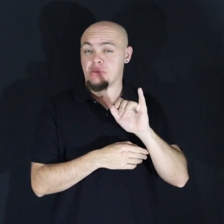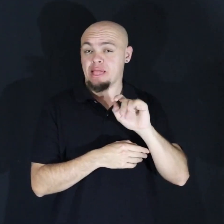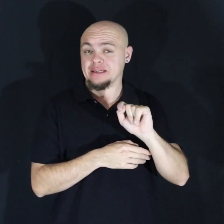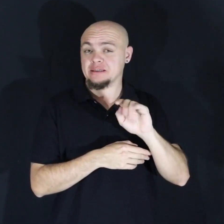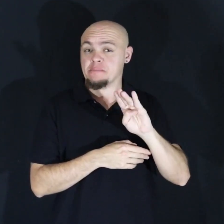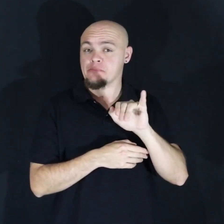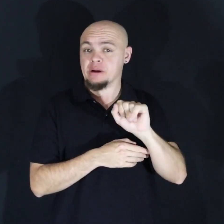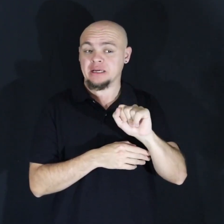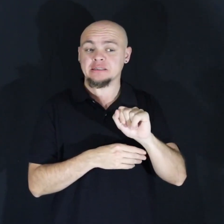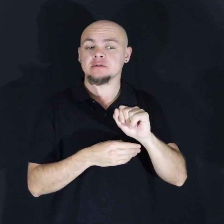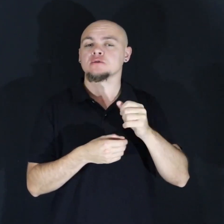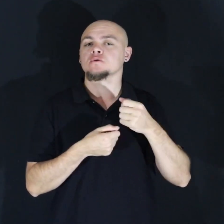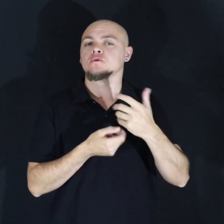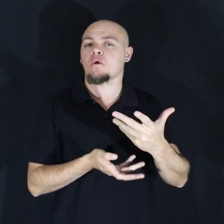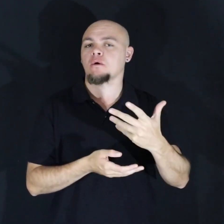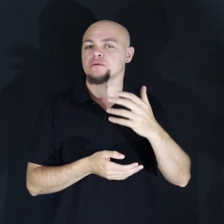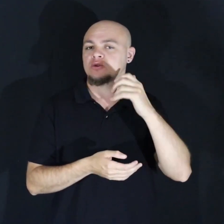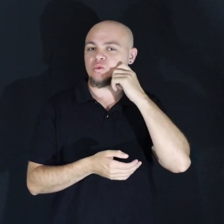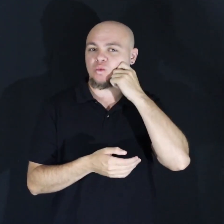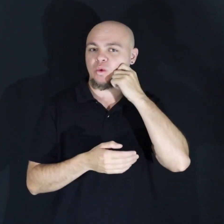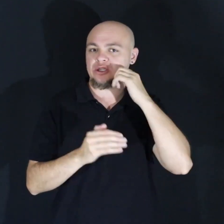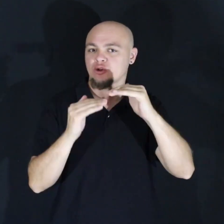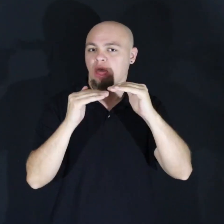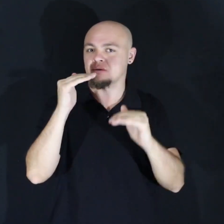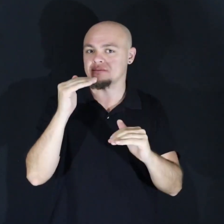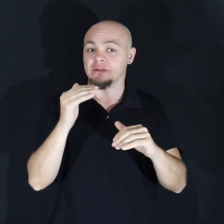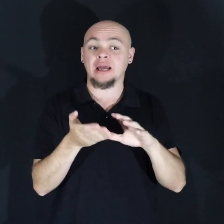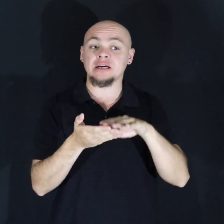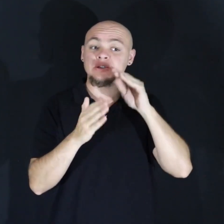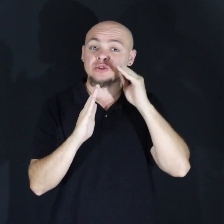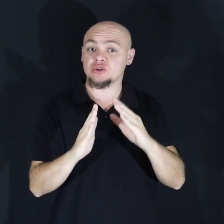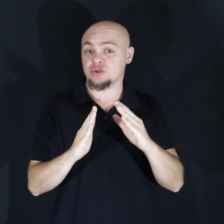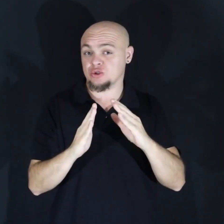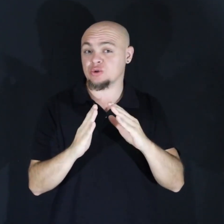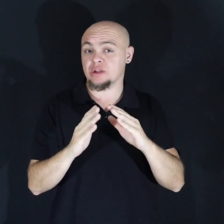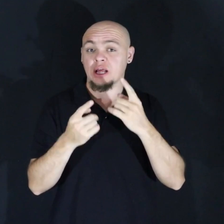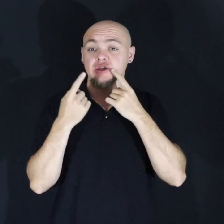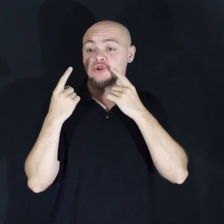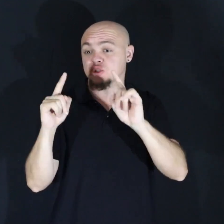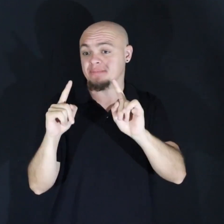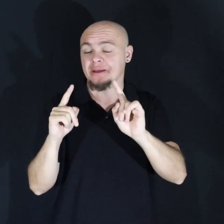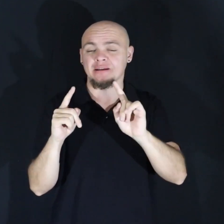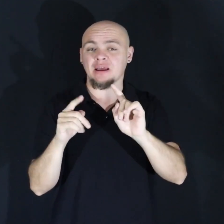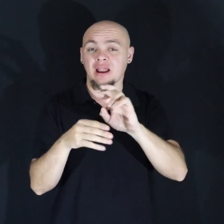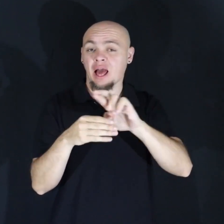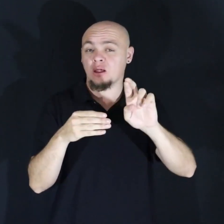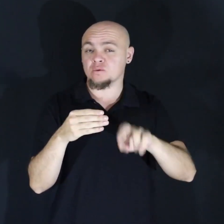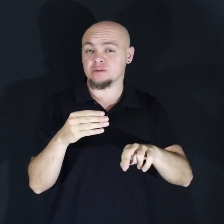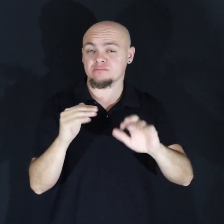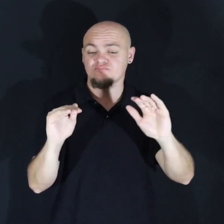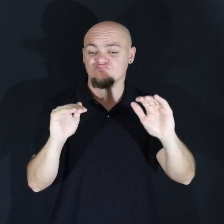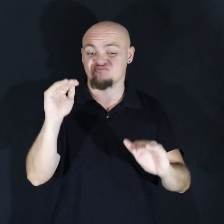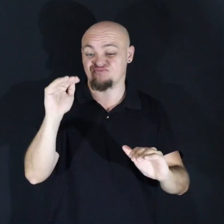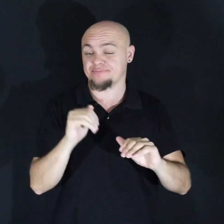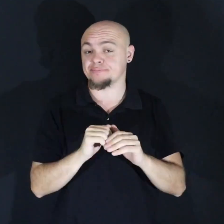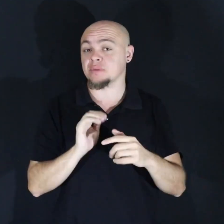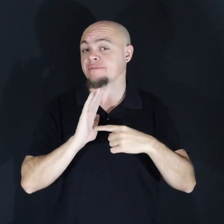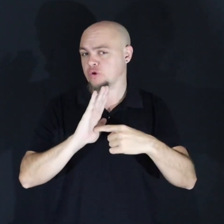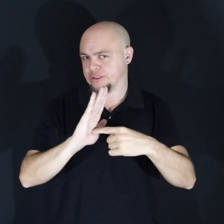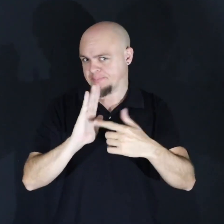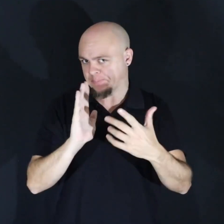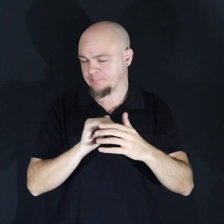racial disparities in student achievement and discipline outcomes. For